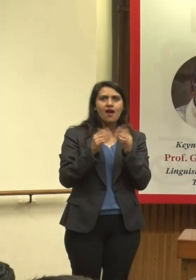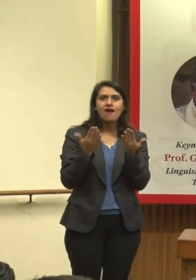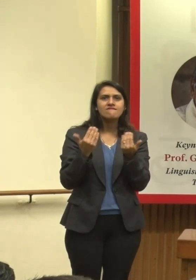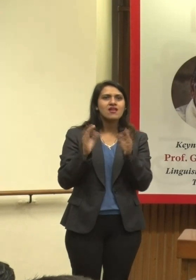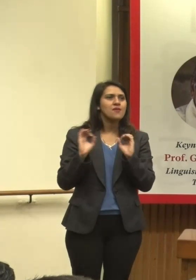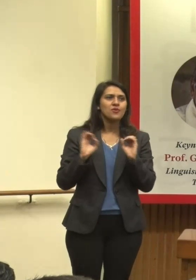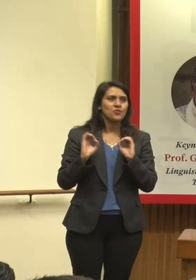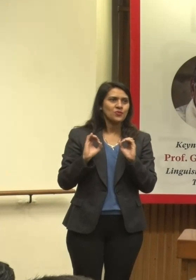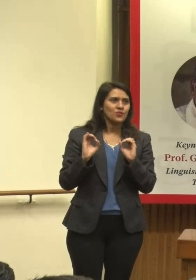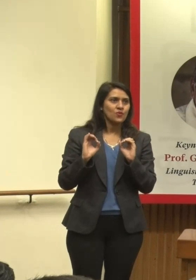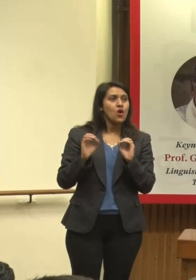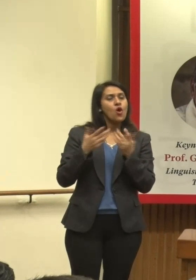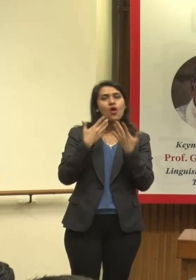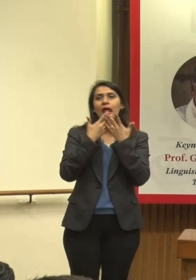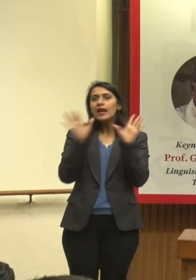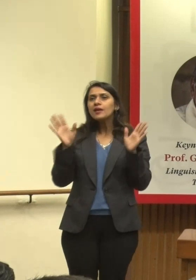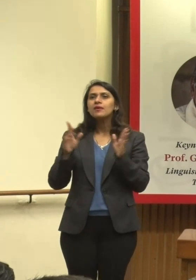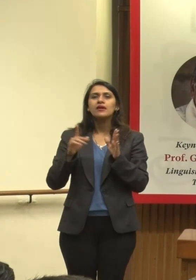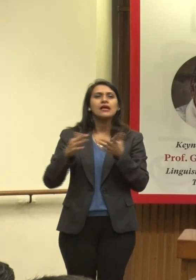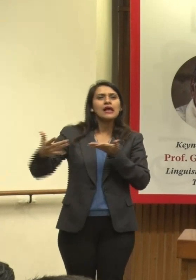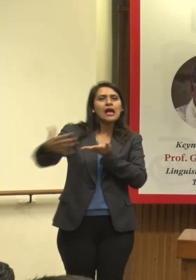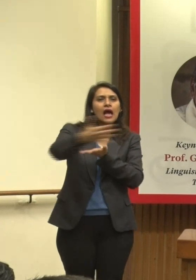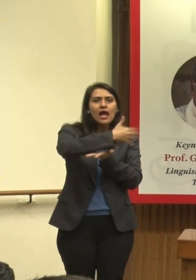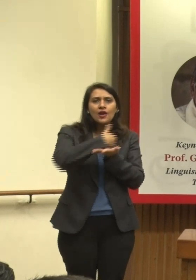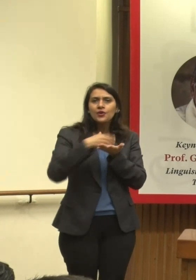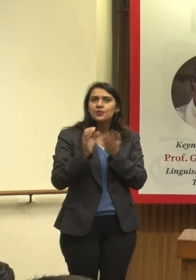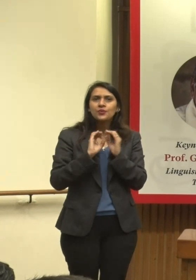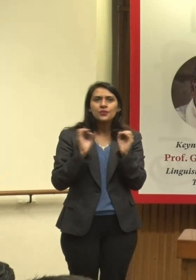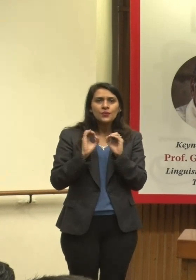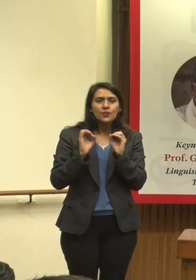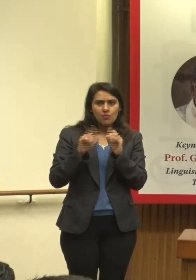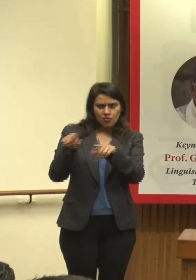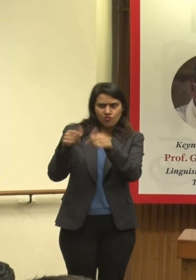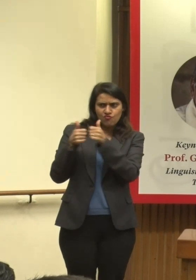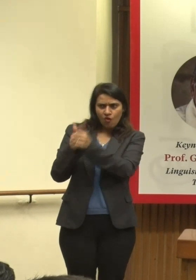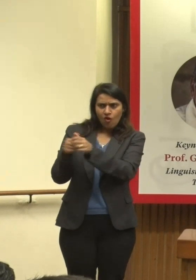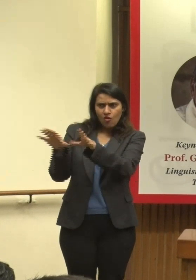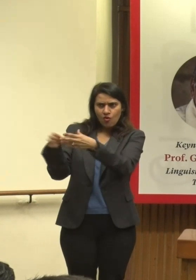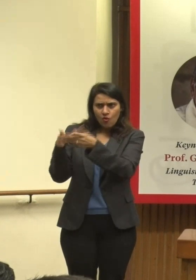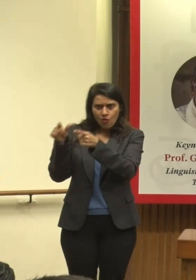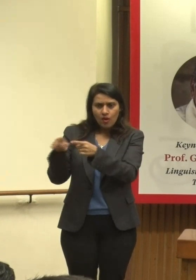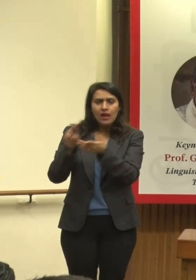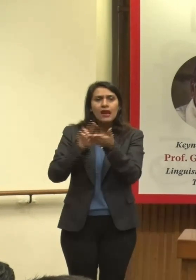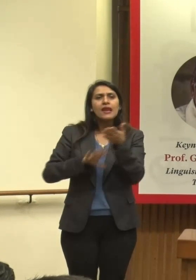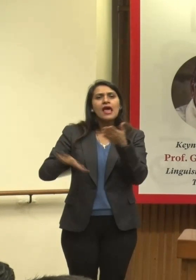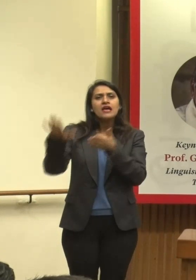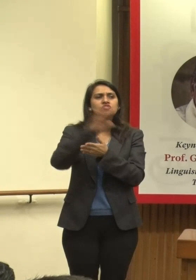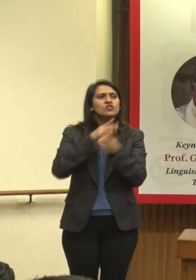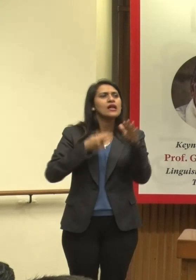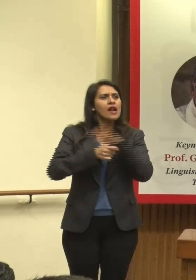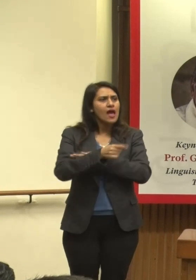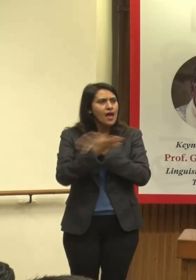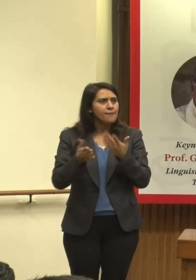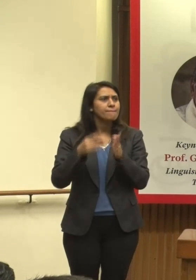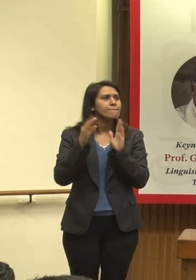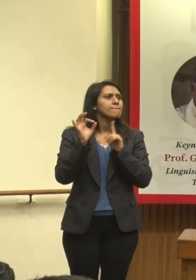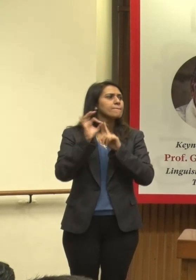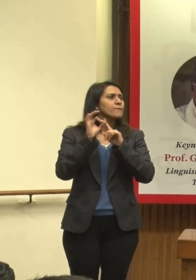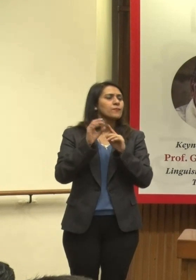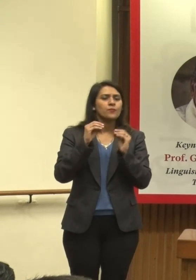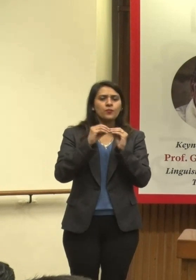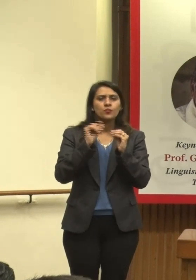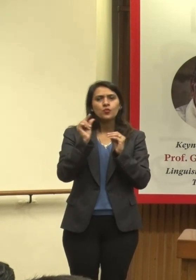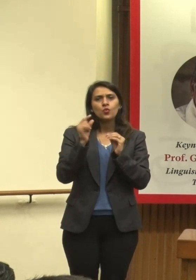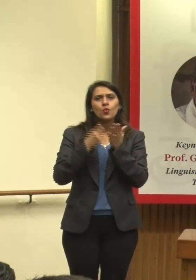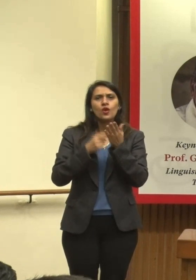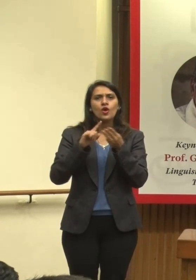one collects whether they belong to a denotified tribe or not as part of the National Crime Records Bureau. But if even a sample of this